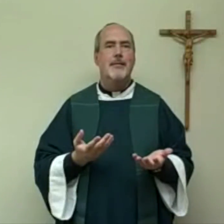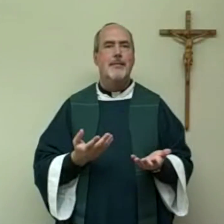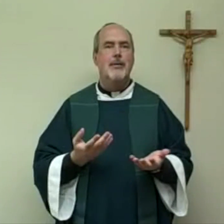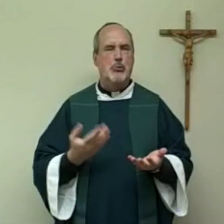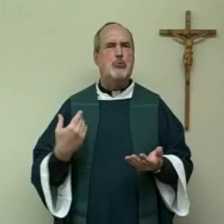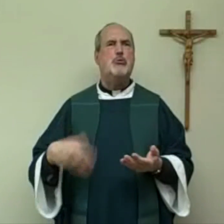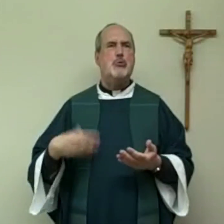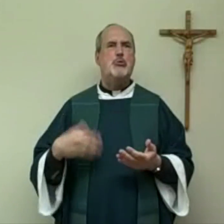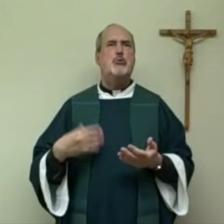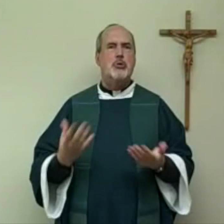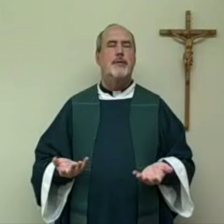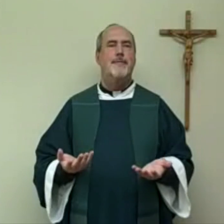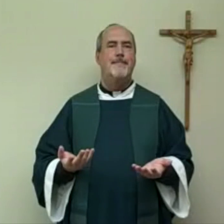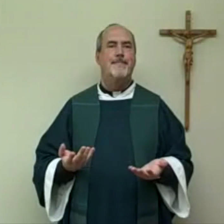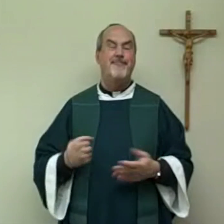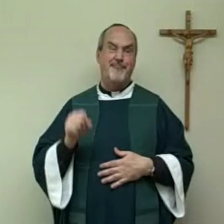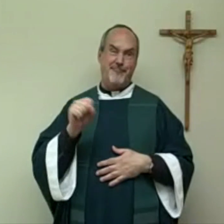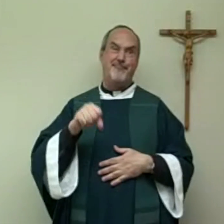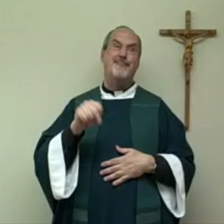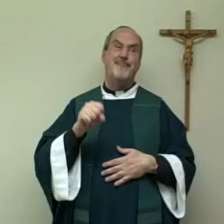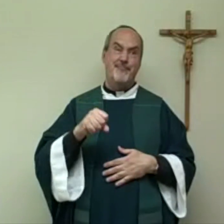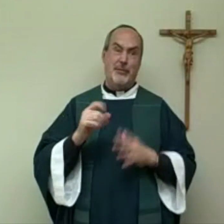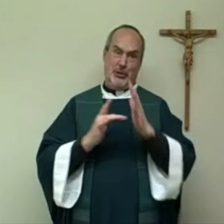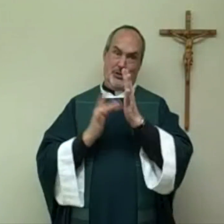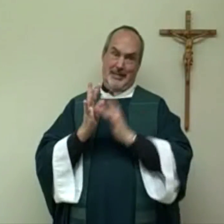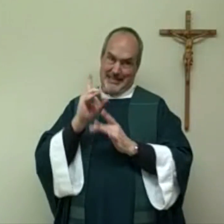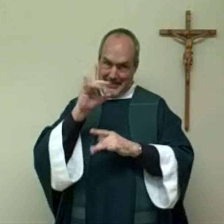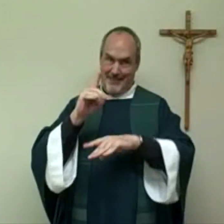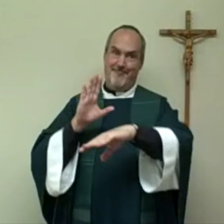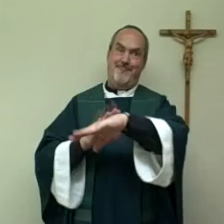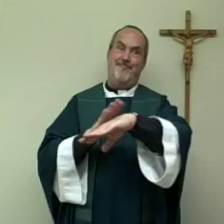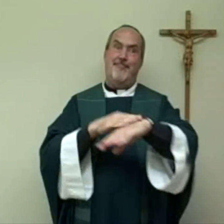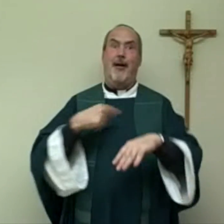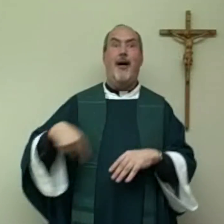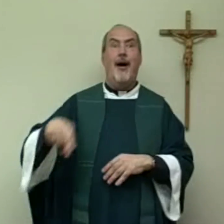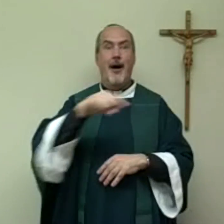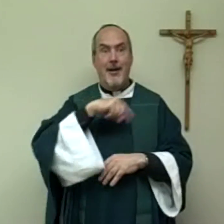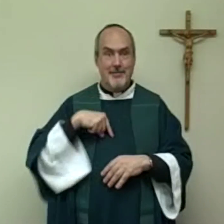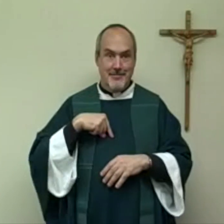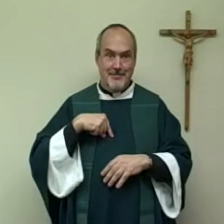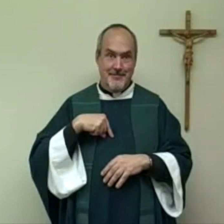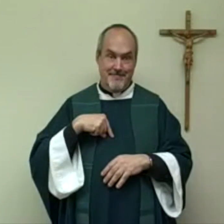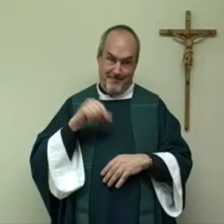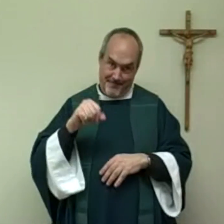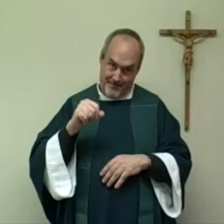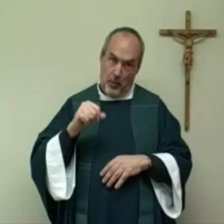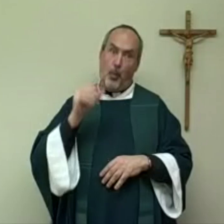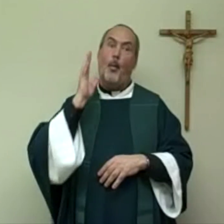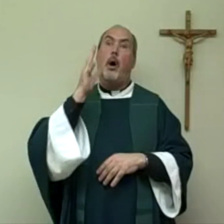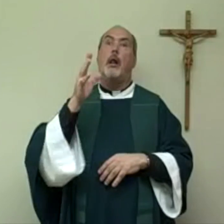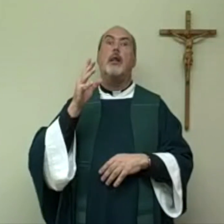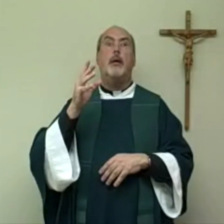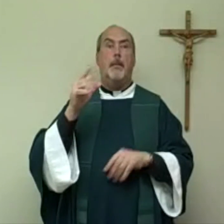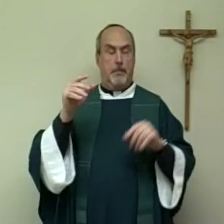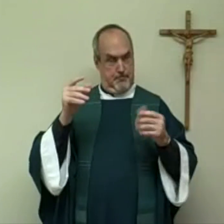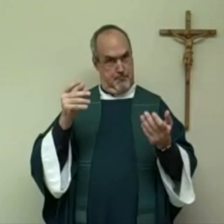are punished for doing so. So it's pretty serious. And this tells us that